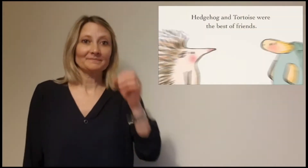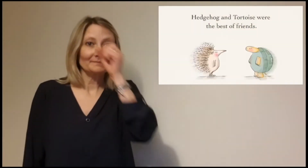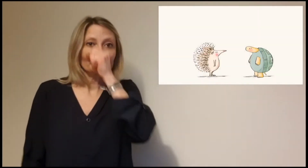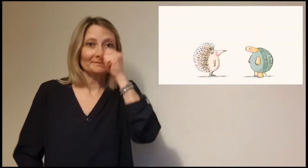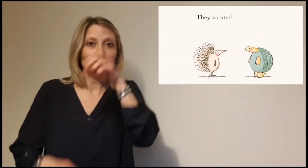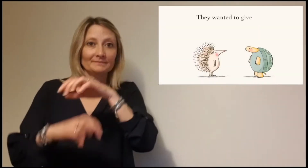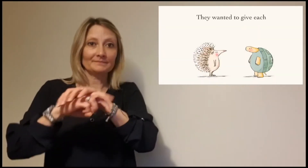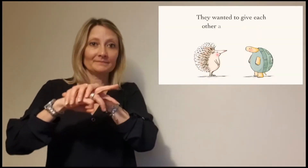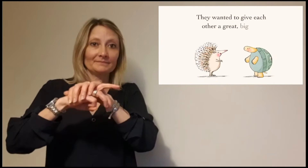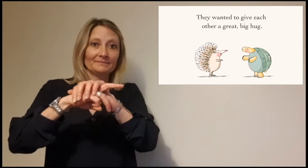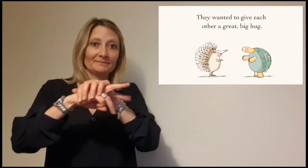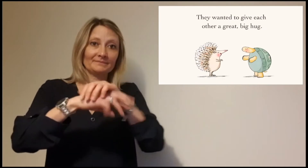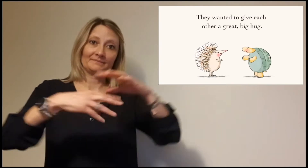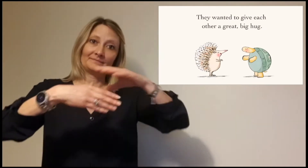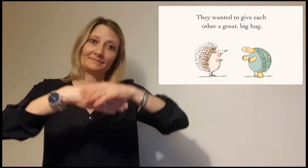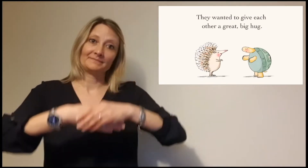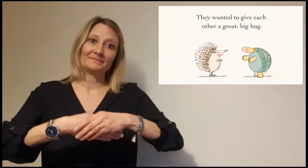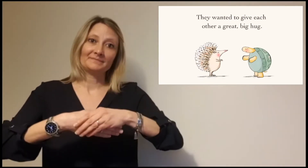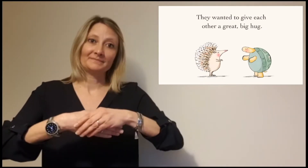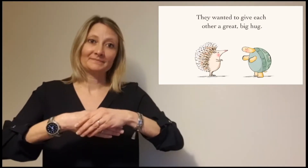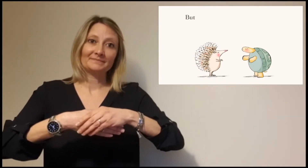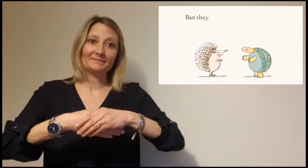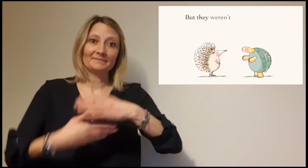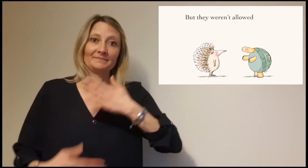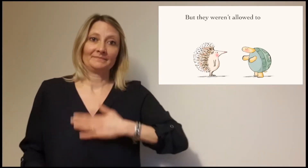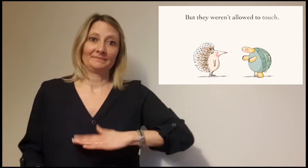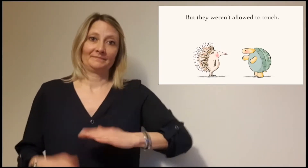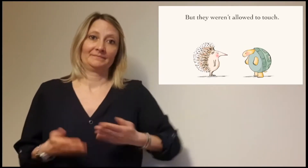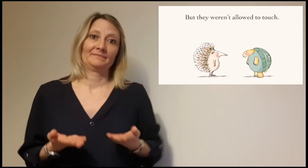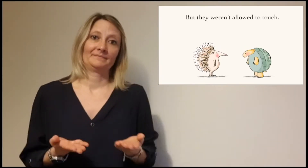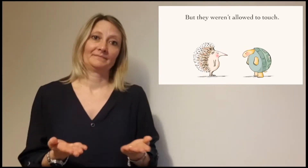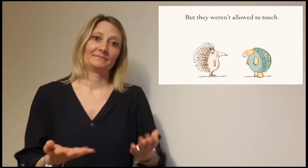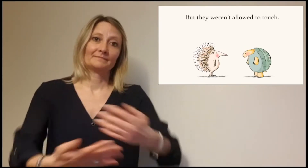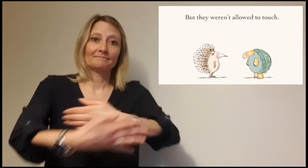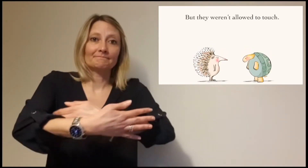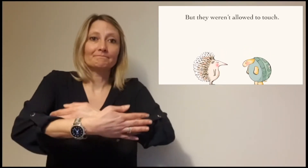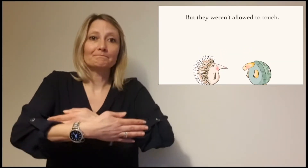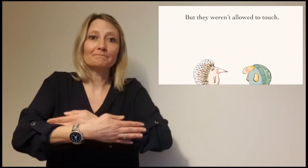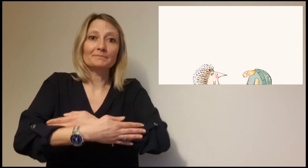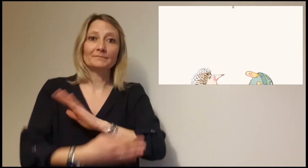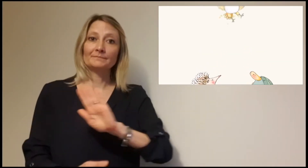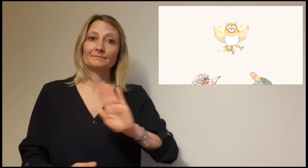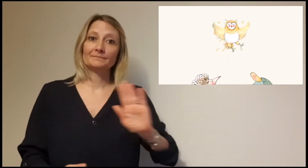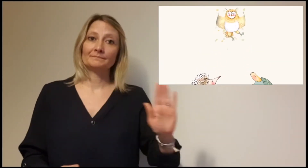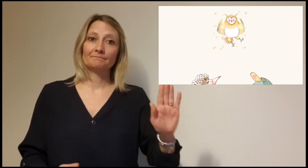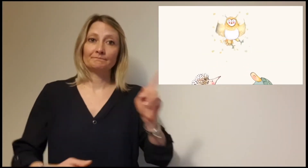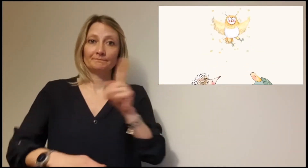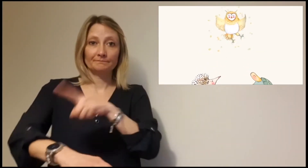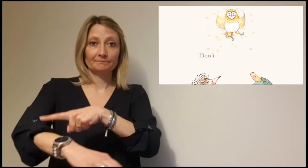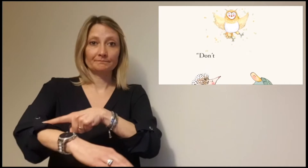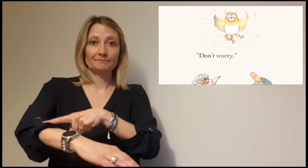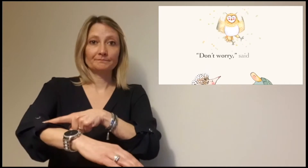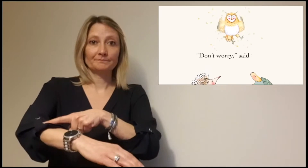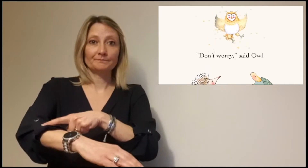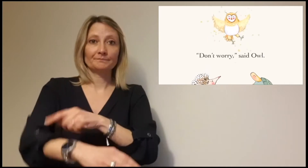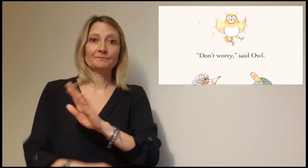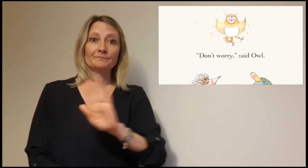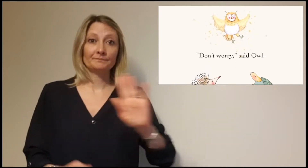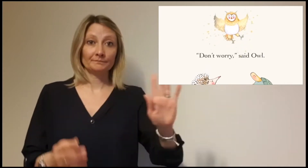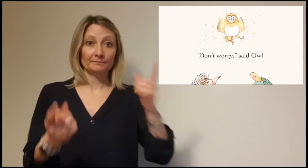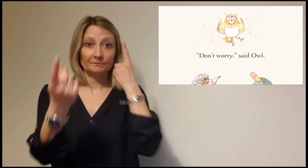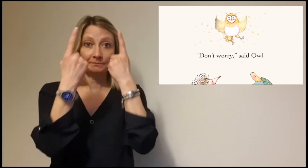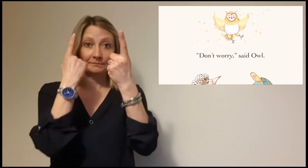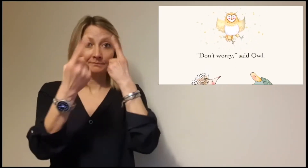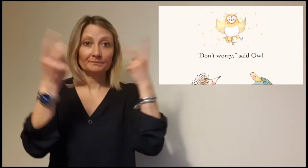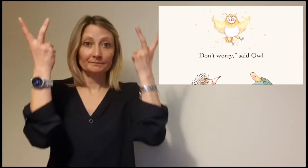Hedgehog and Tortoise were the best of friends. They wanted to give each other a great big hug, but they weren't allowed to touch.